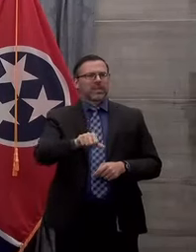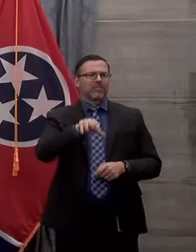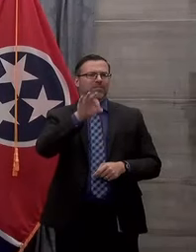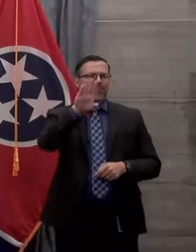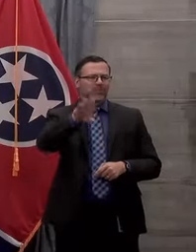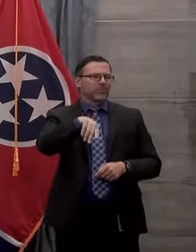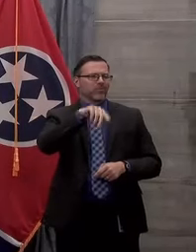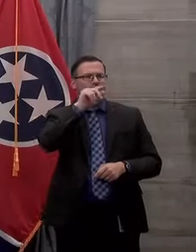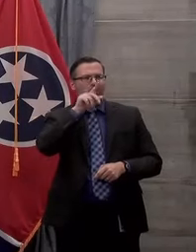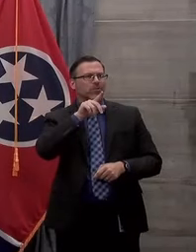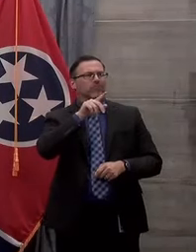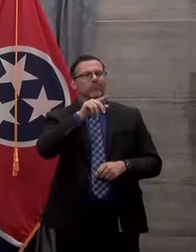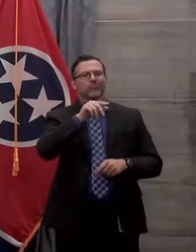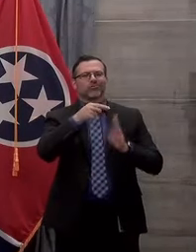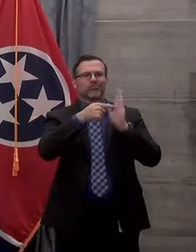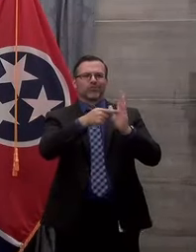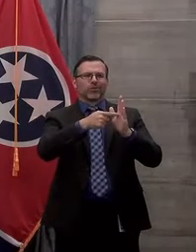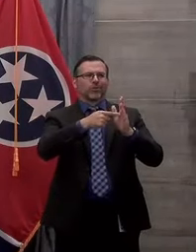infographics, and